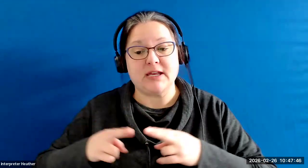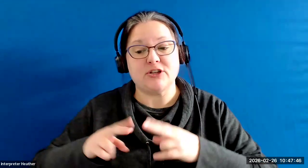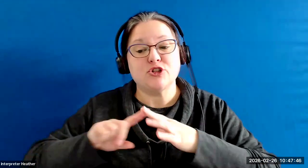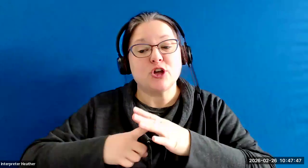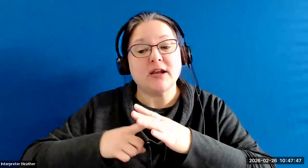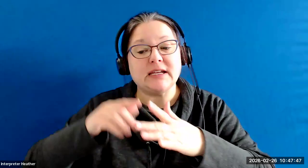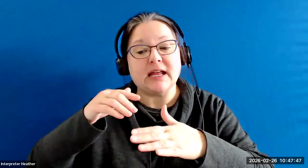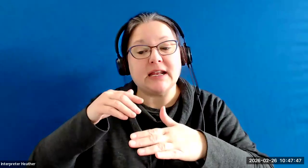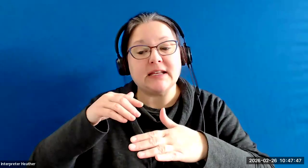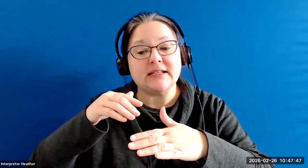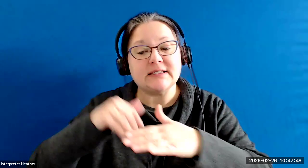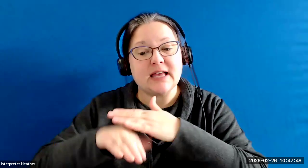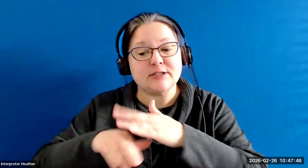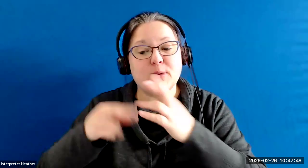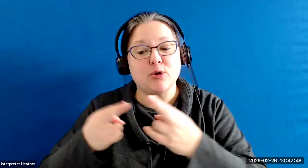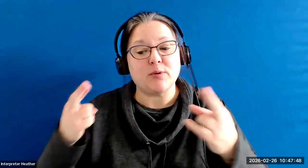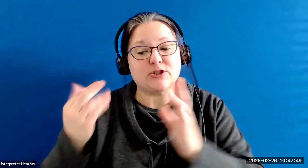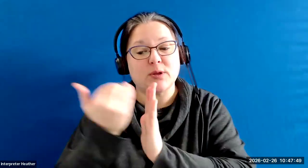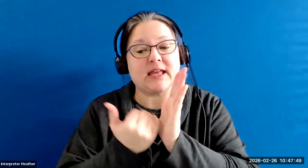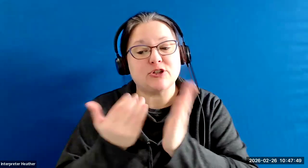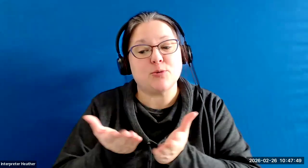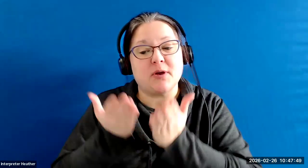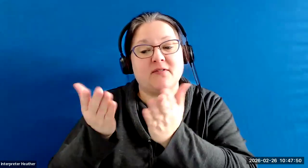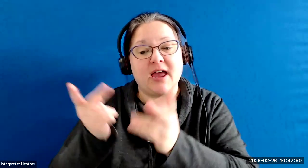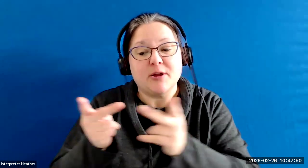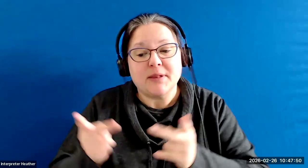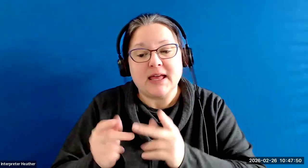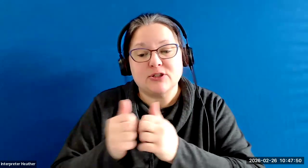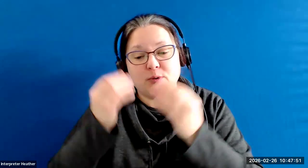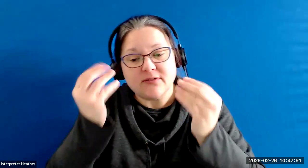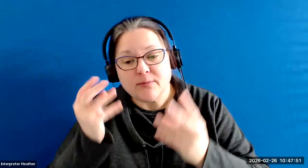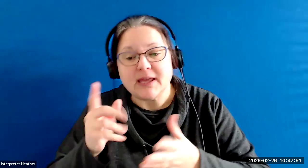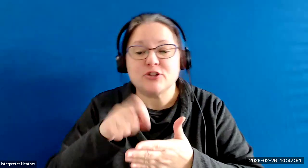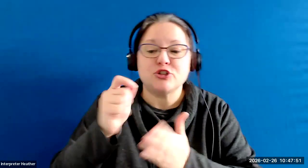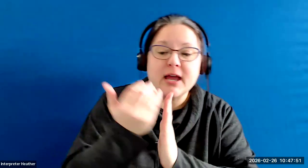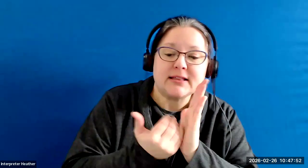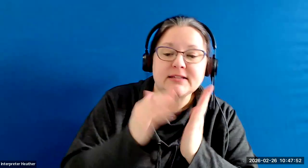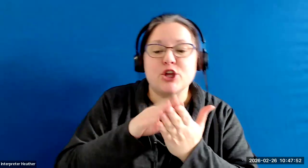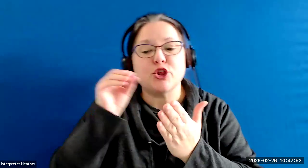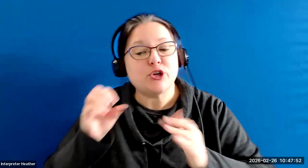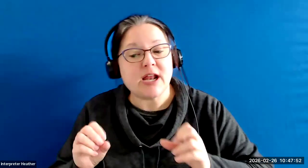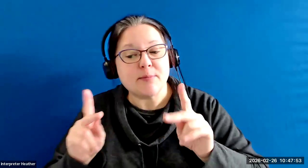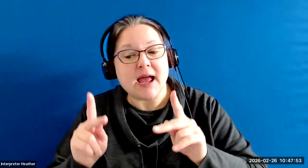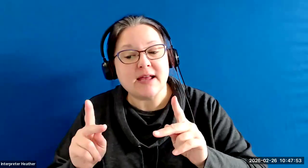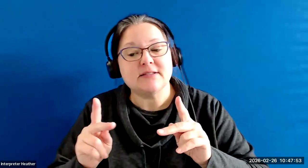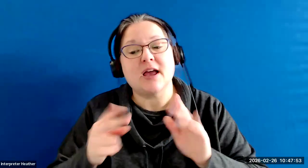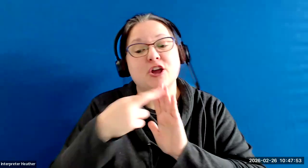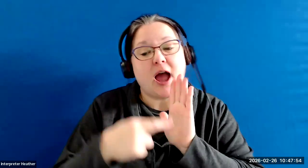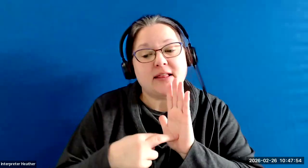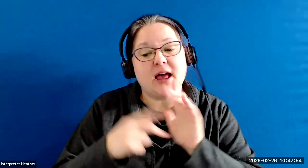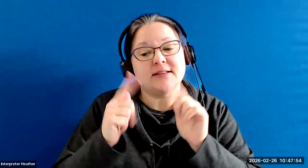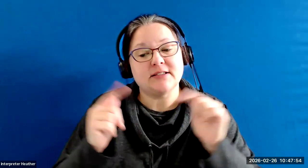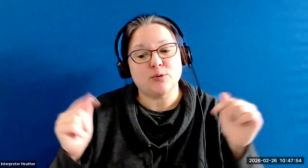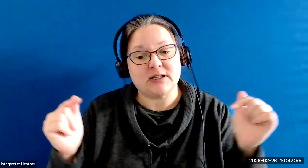an accessibility resource list to provide a place with info, checklists, learning opportunities, guidelines,